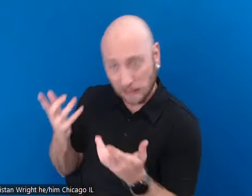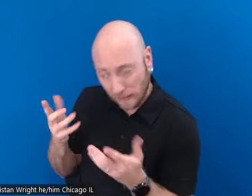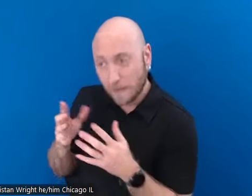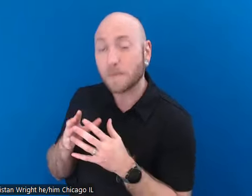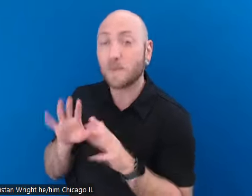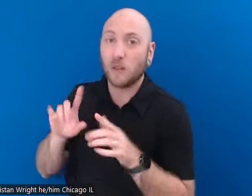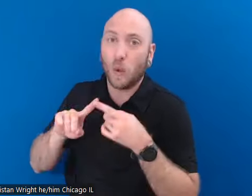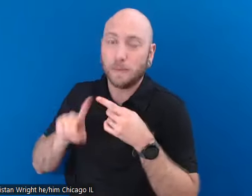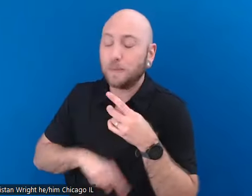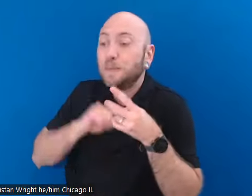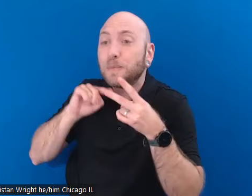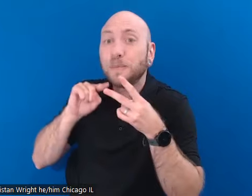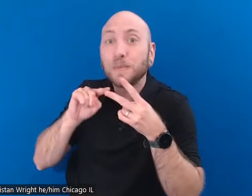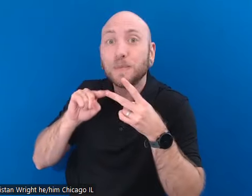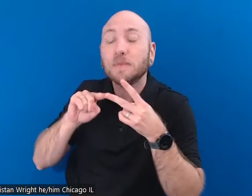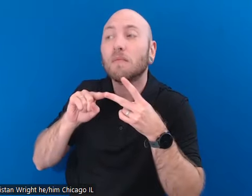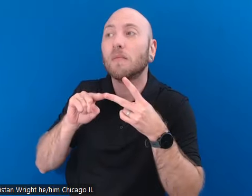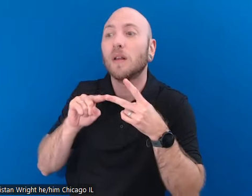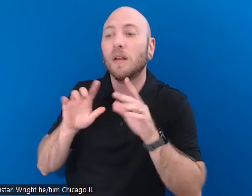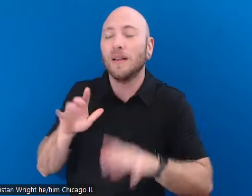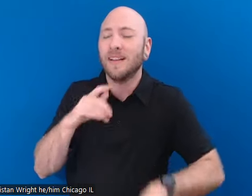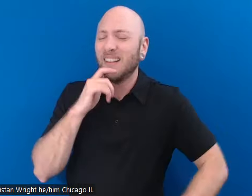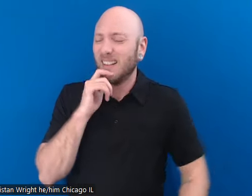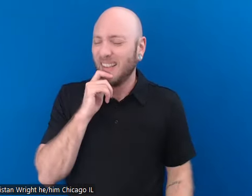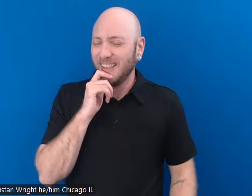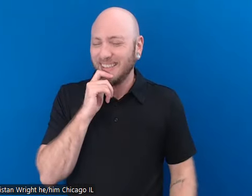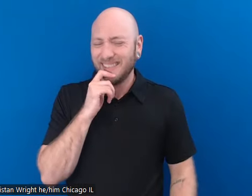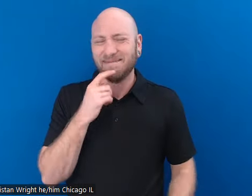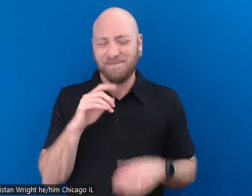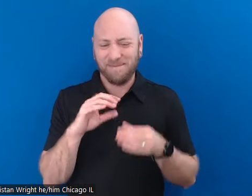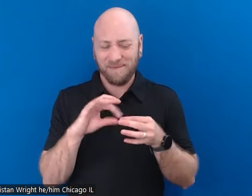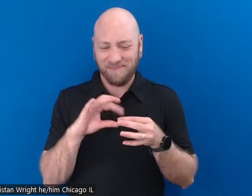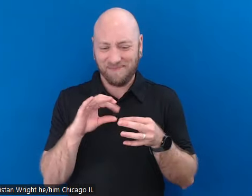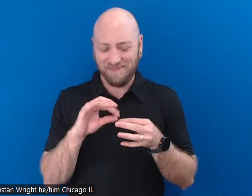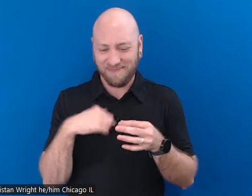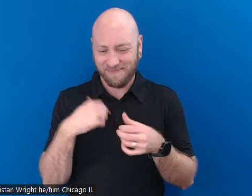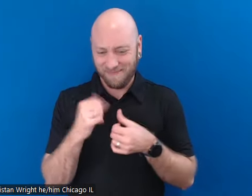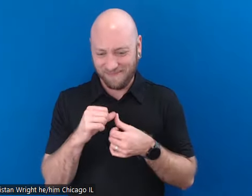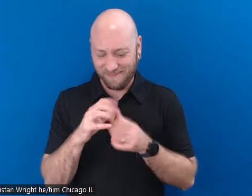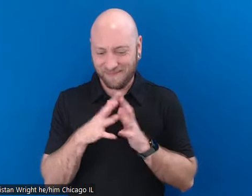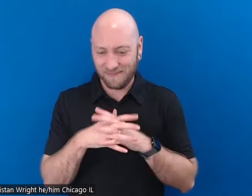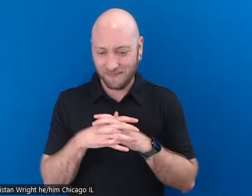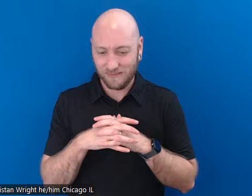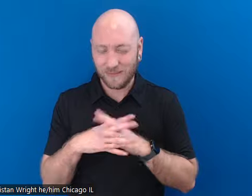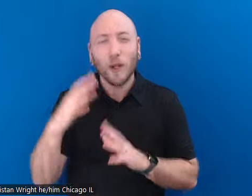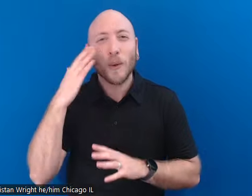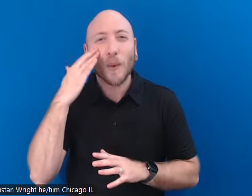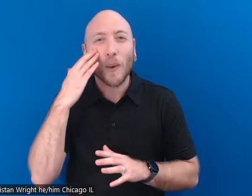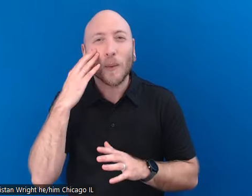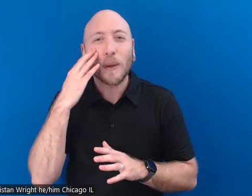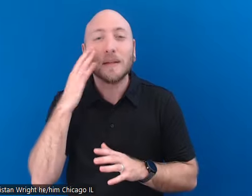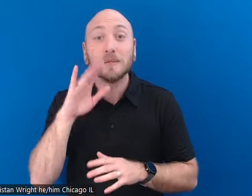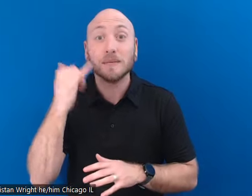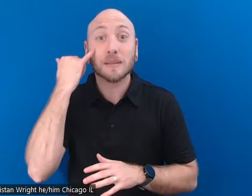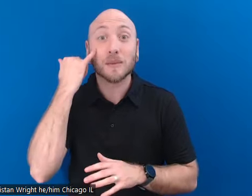B, right? I've heard once that if you really want to know that you understand something, explain it to